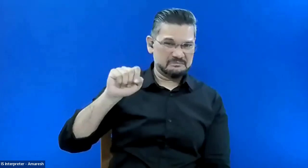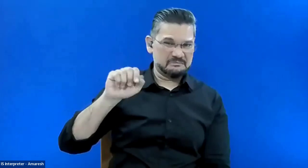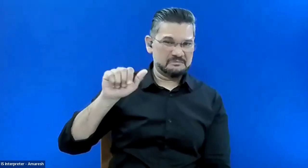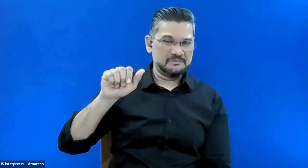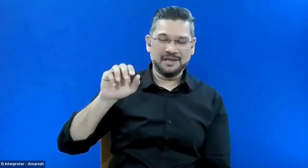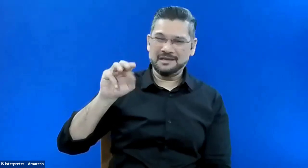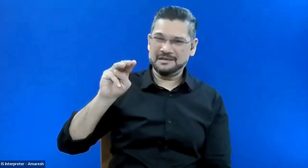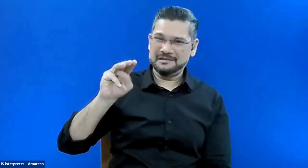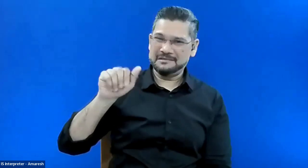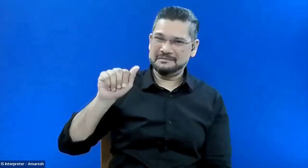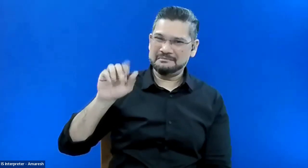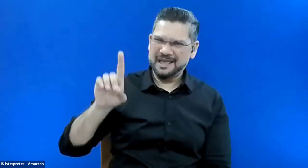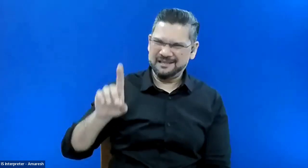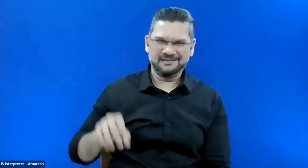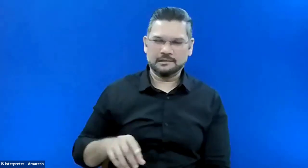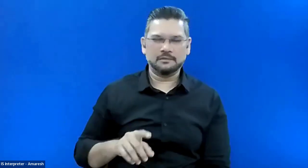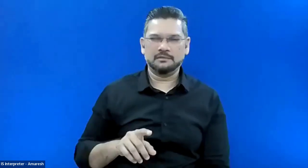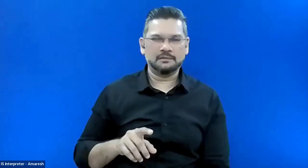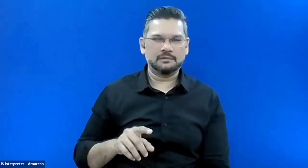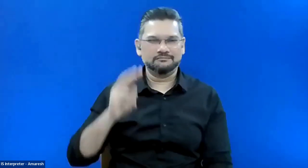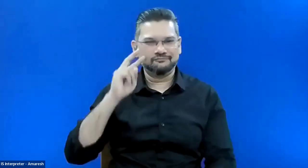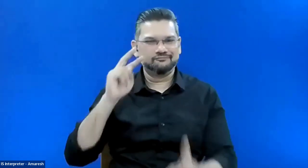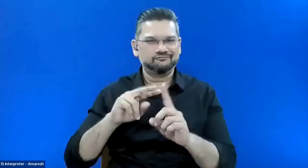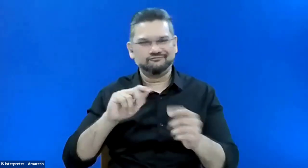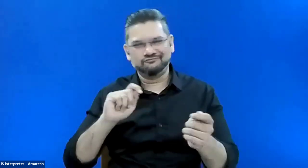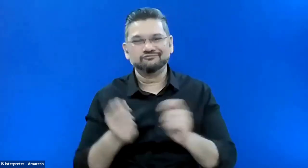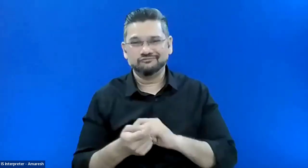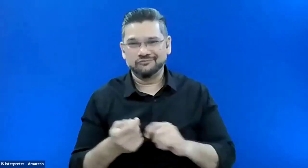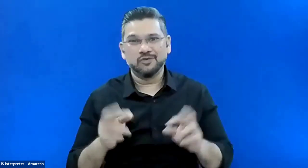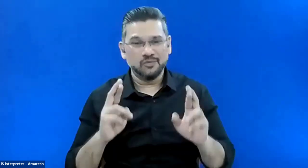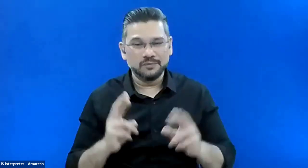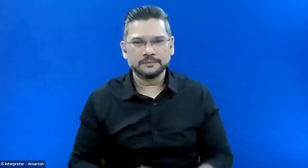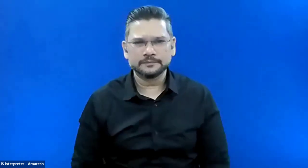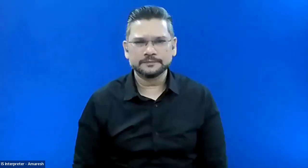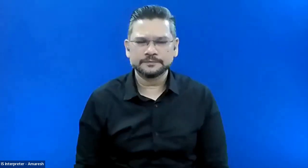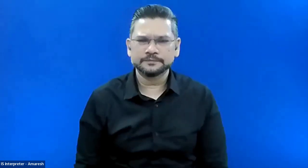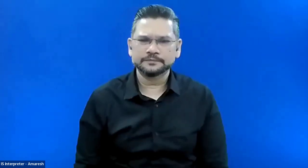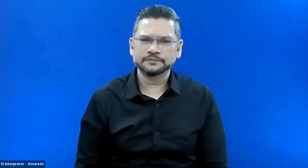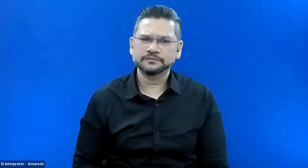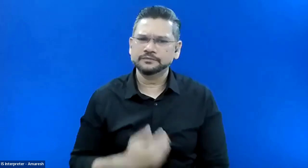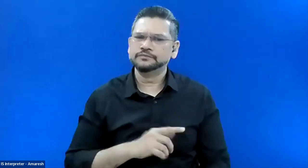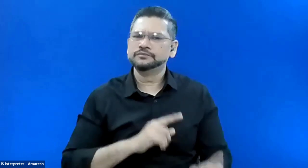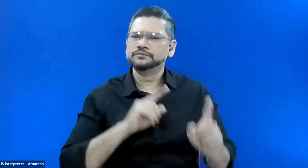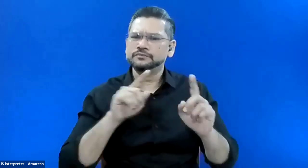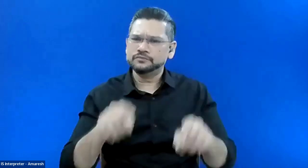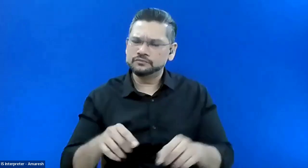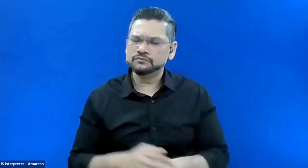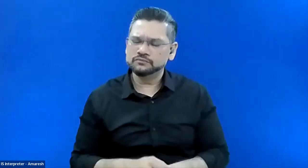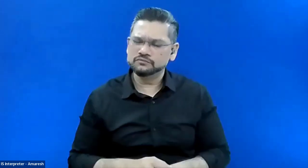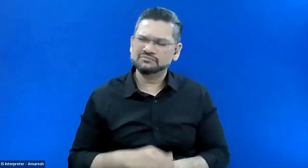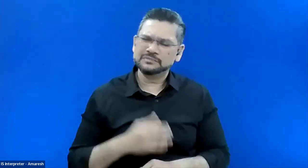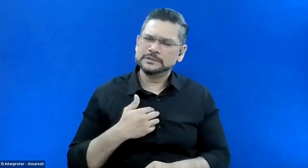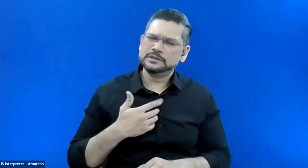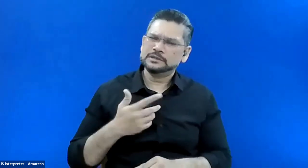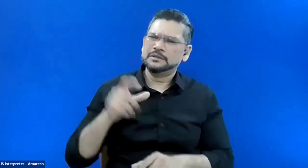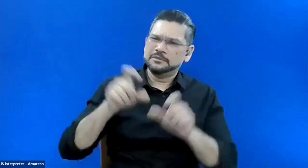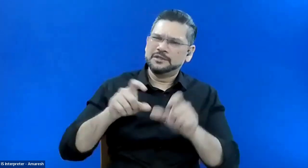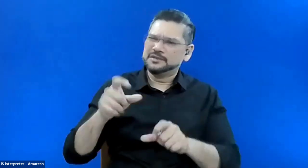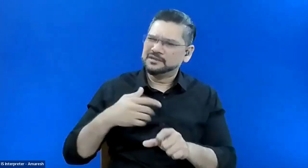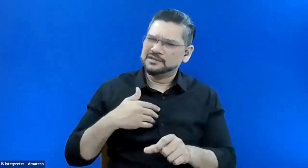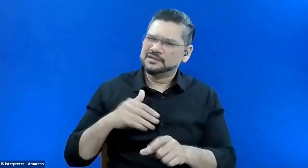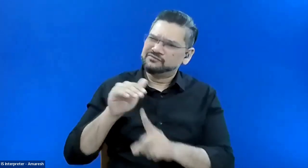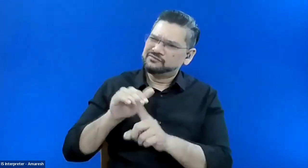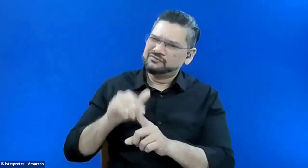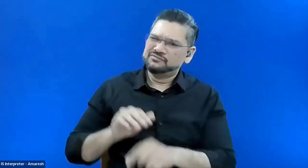when it comes also to the whole concept of when you come and tell people that, yeah, we really need to reduce